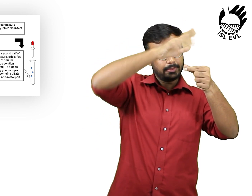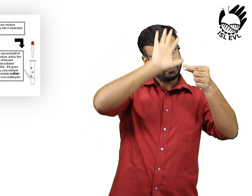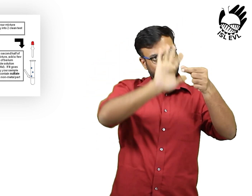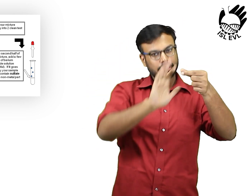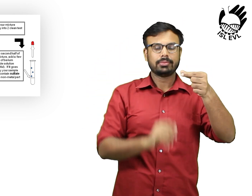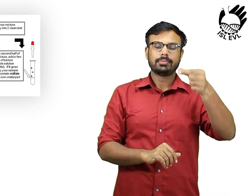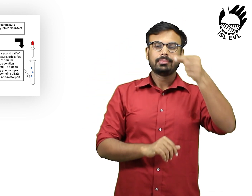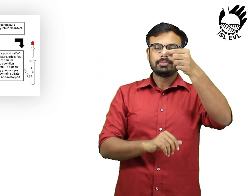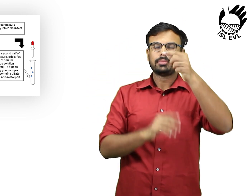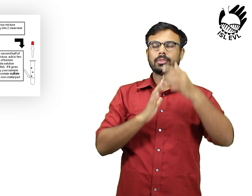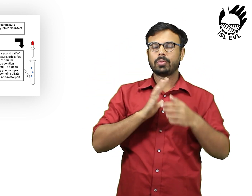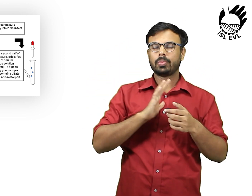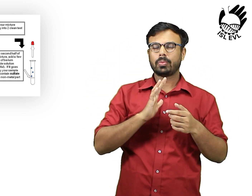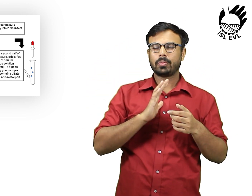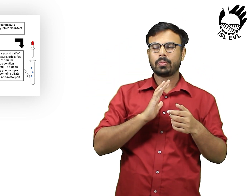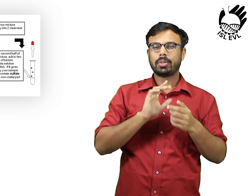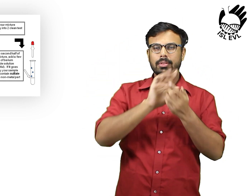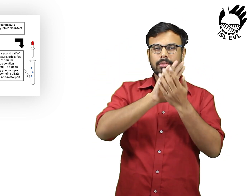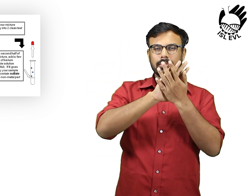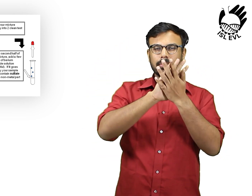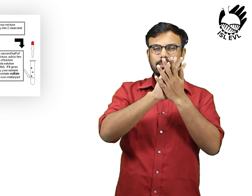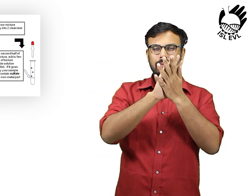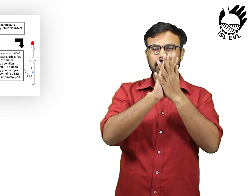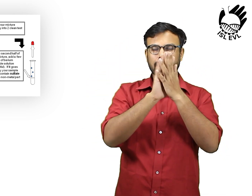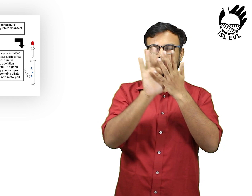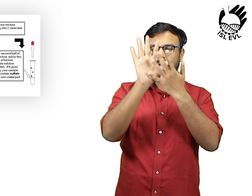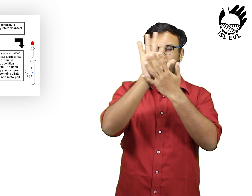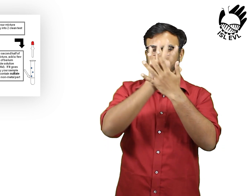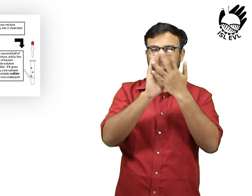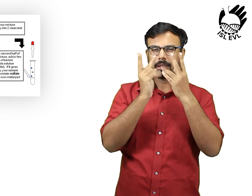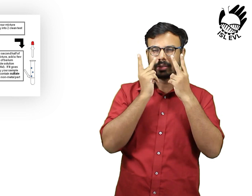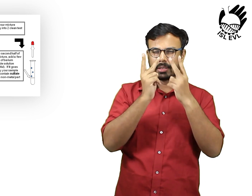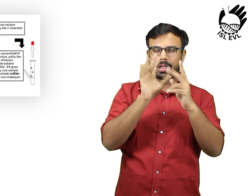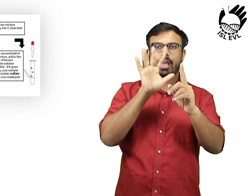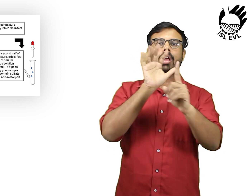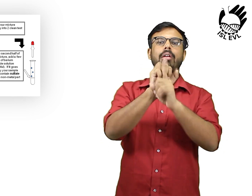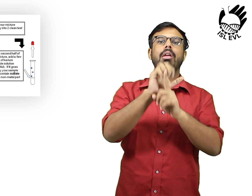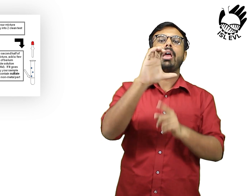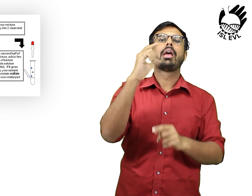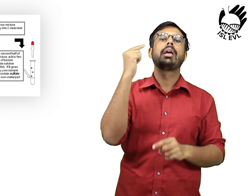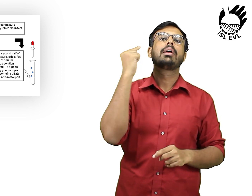cloudy, the sample must contain sulfate as a non-metal part.